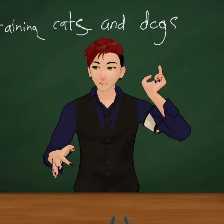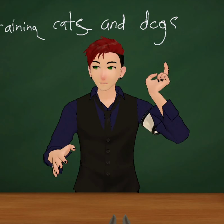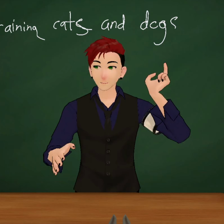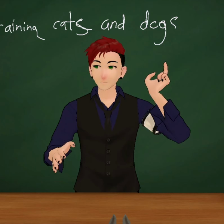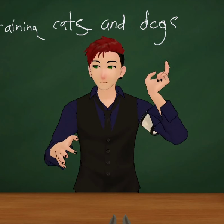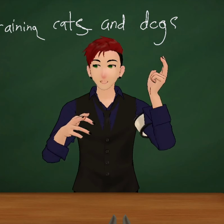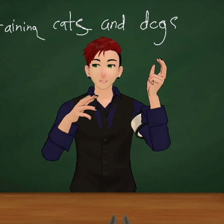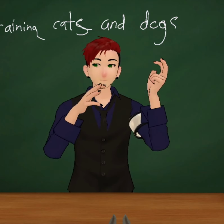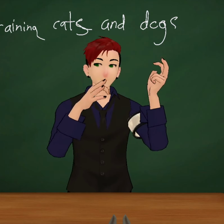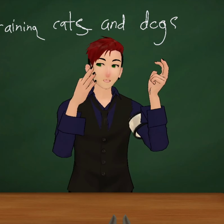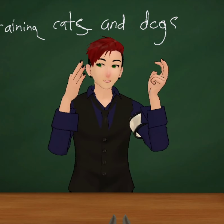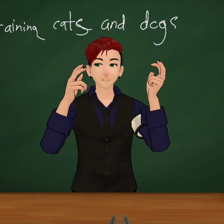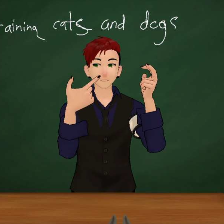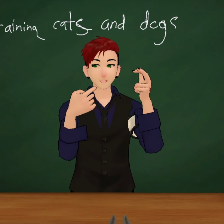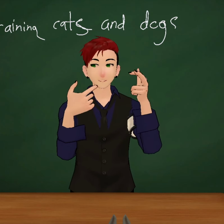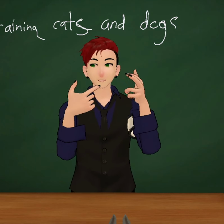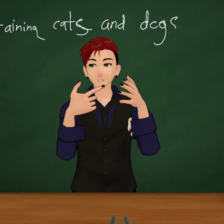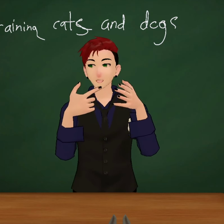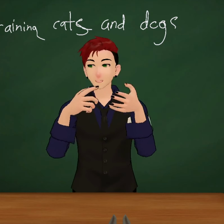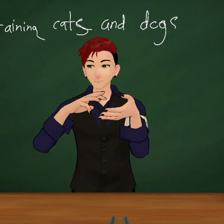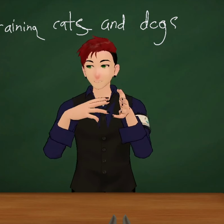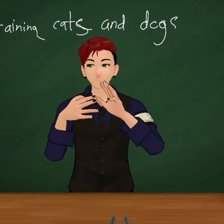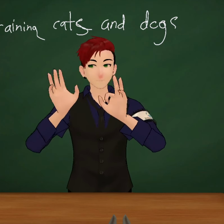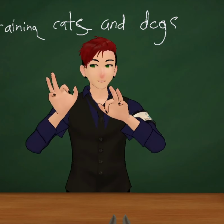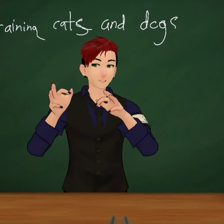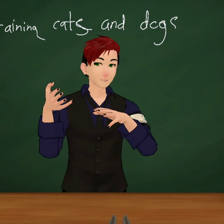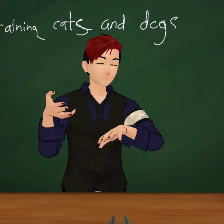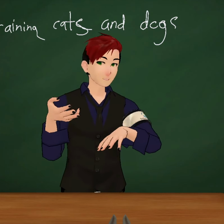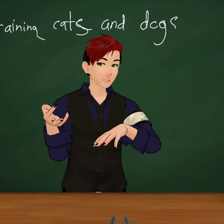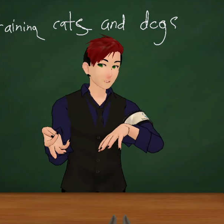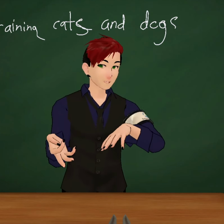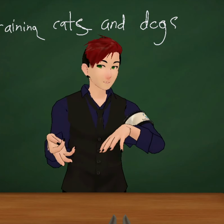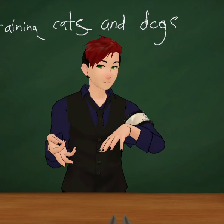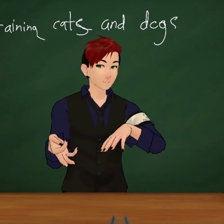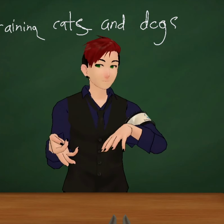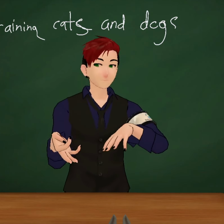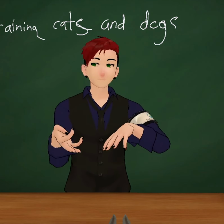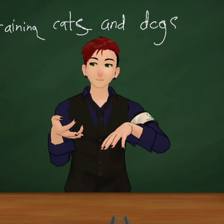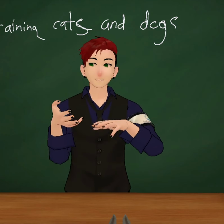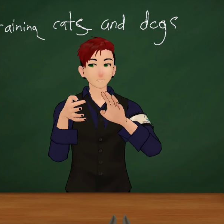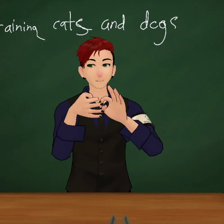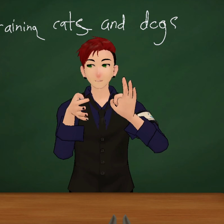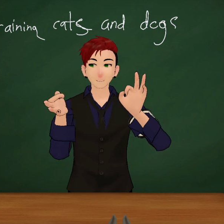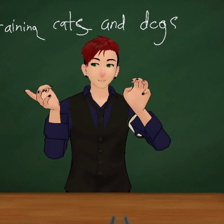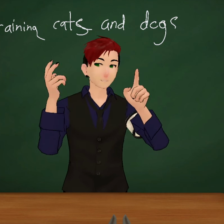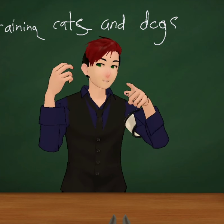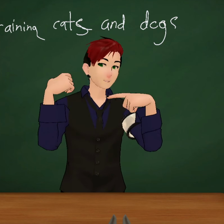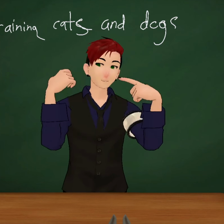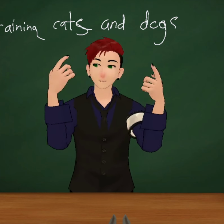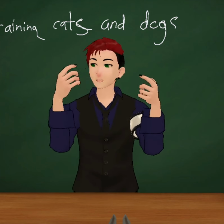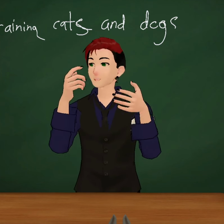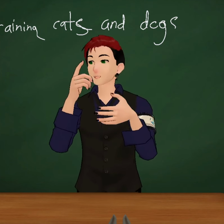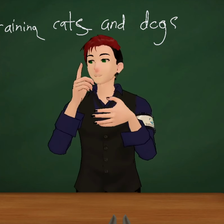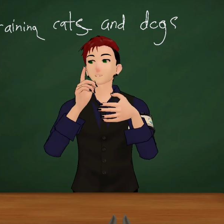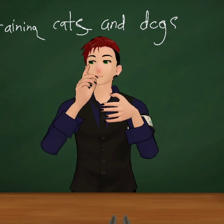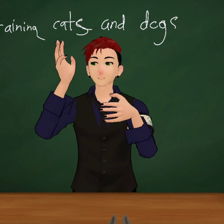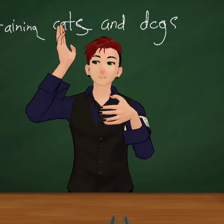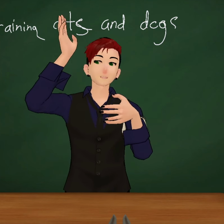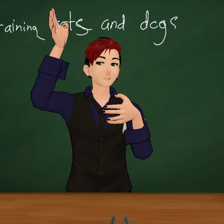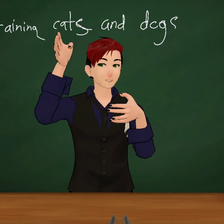explain how cats and dogs means it's raining heavily outside. It's just an expression that's been around. I'm sure whoever invented